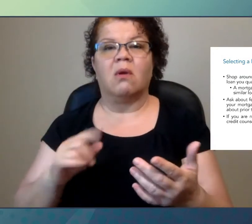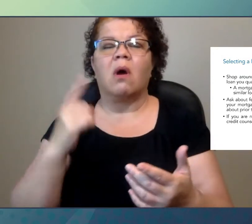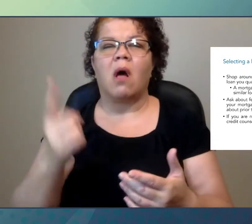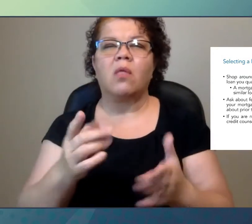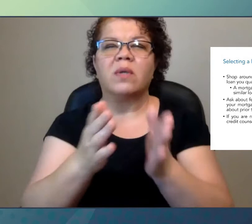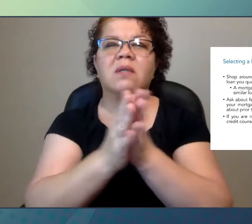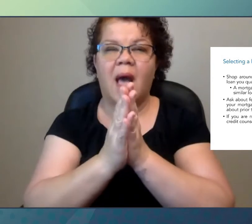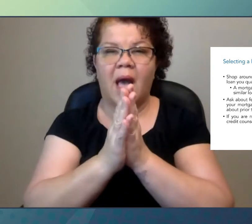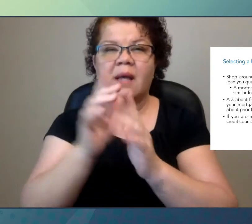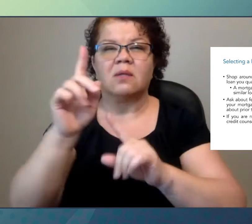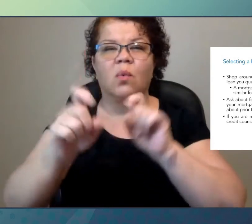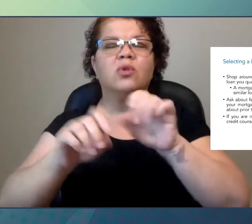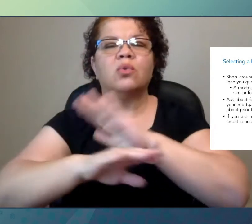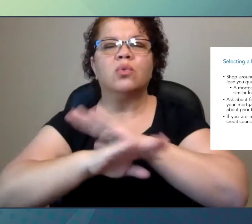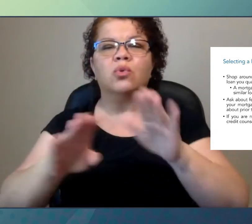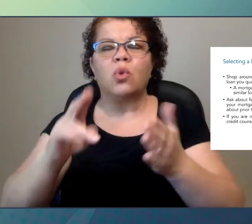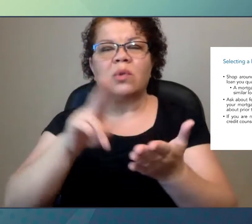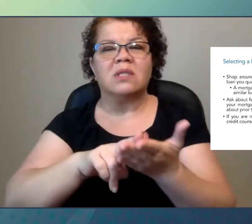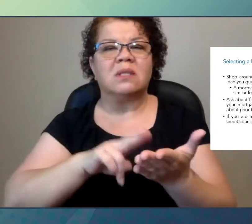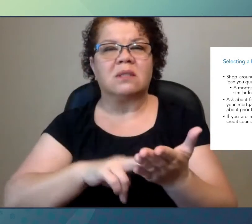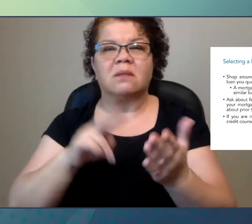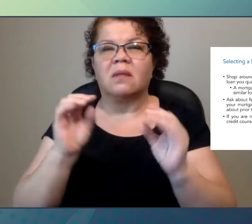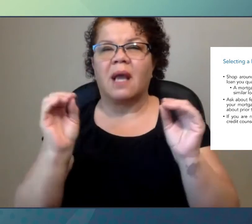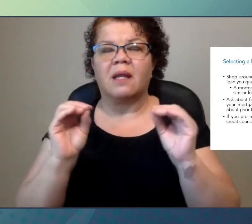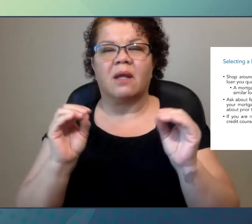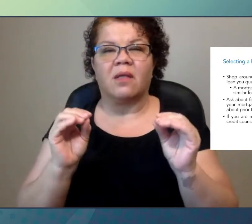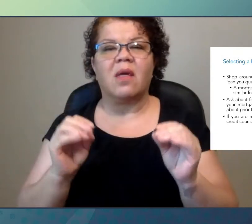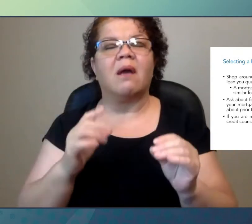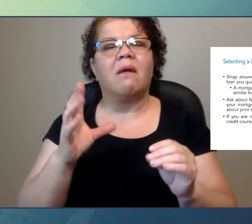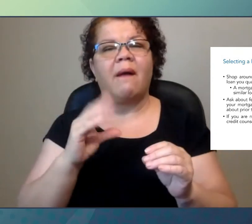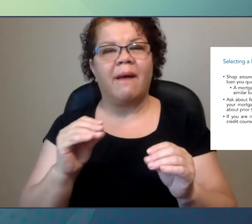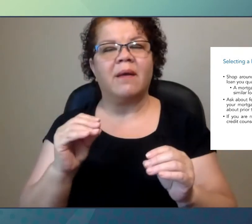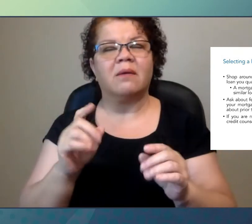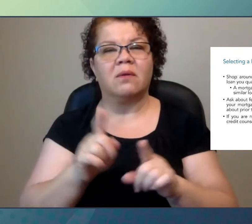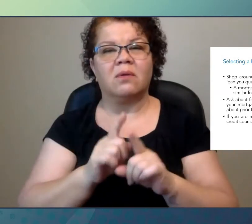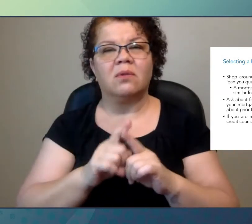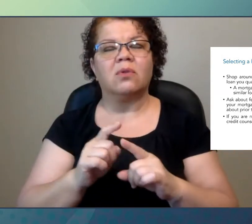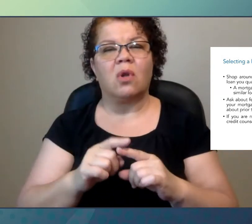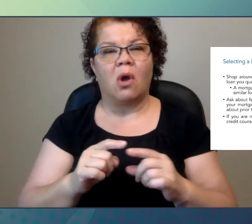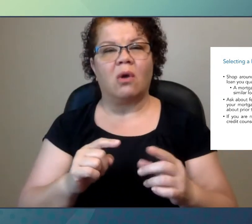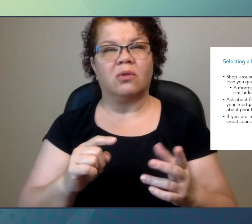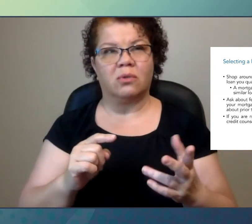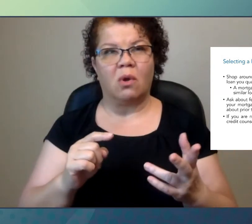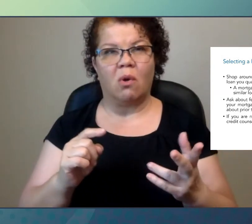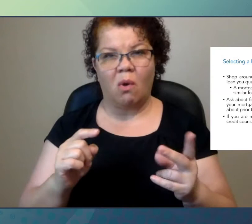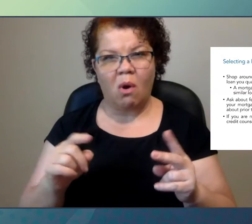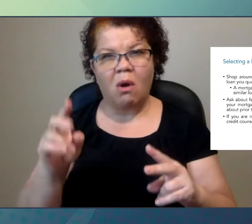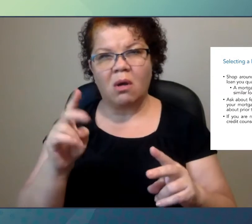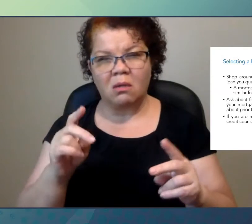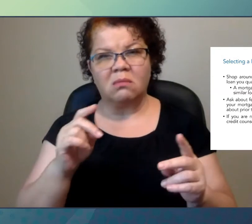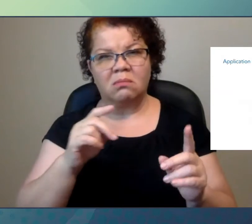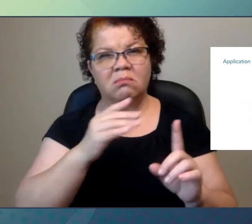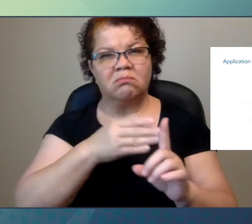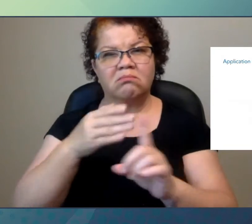sign anything if you're not sure, and shop around to really find the best option out there for you.